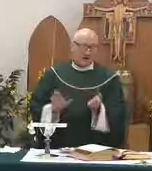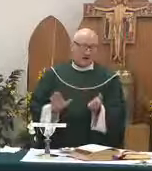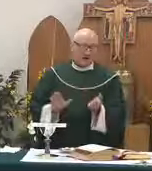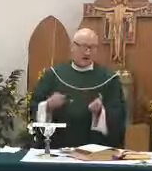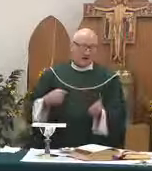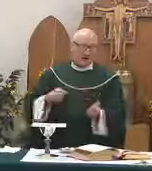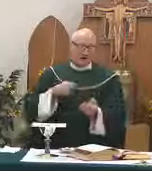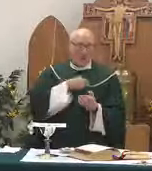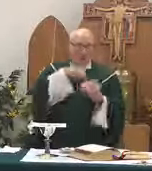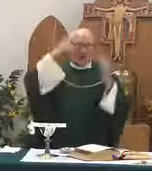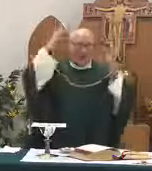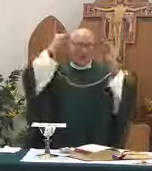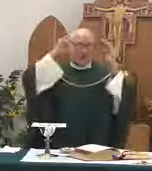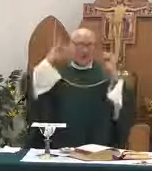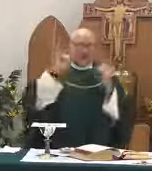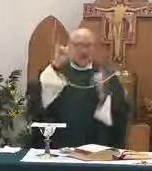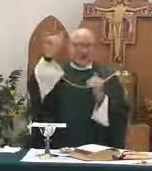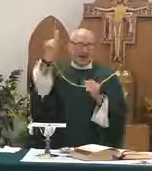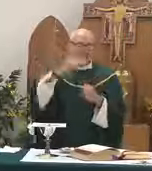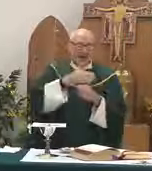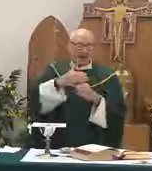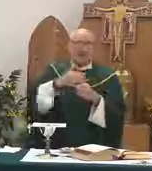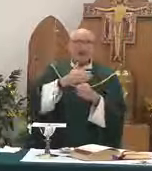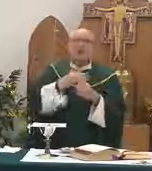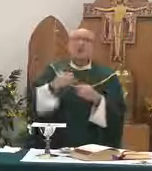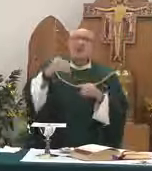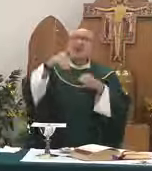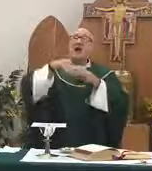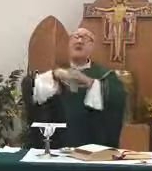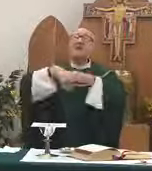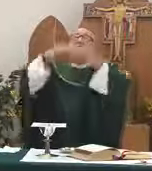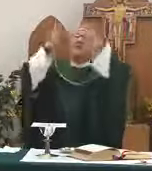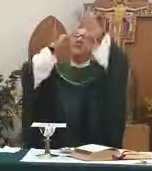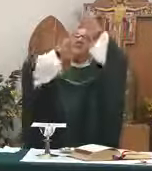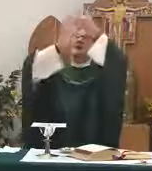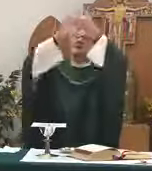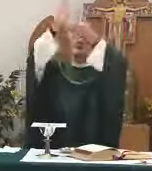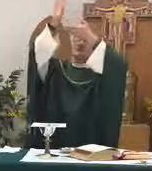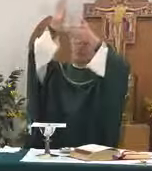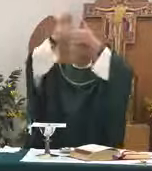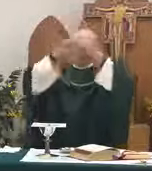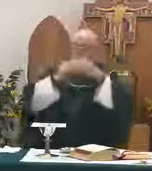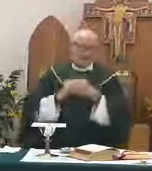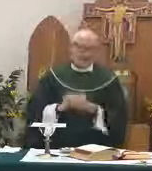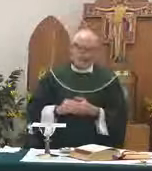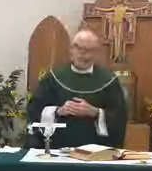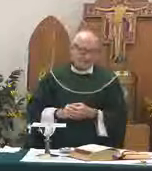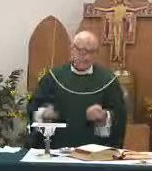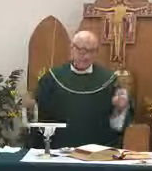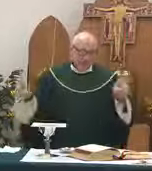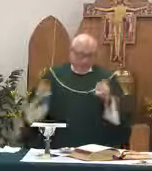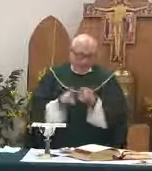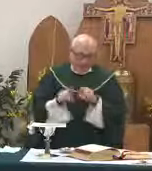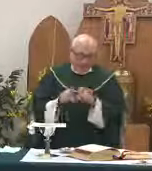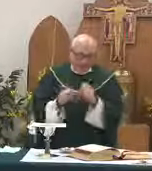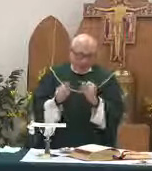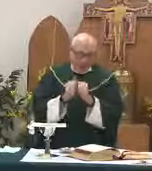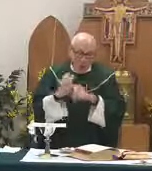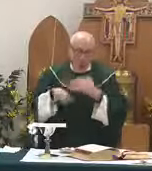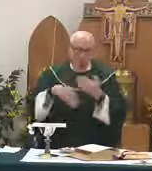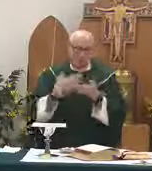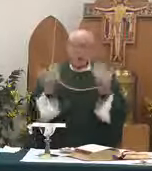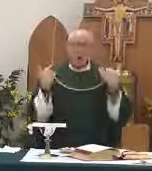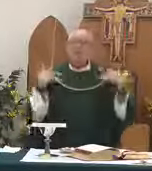the dead, we hope for an everlasting share in the Paschal mystery. And